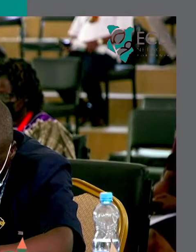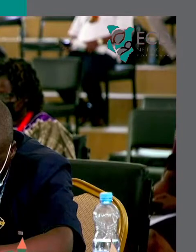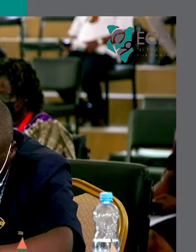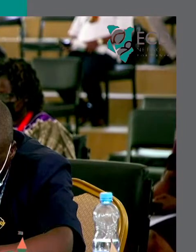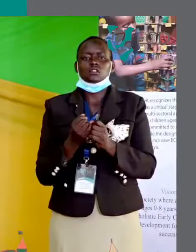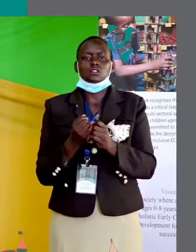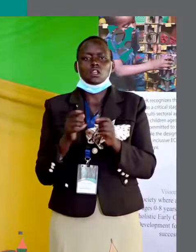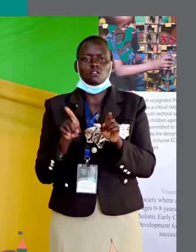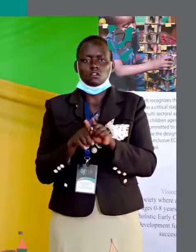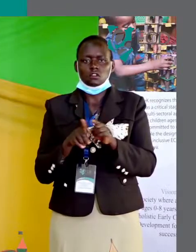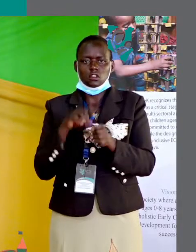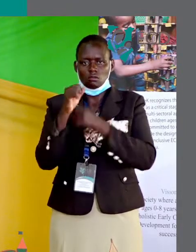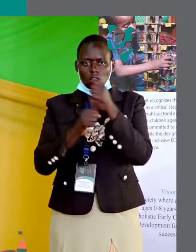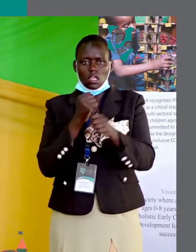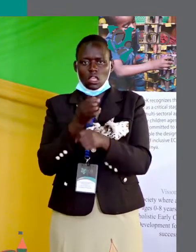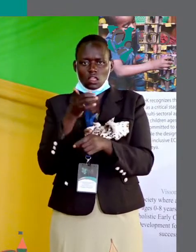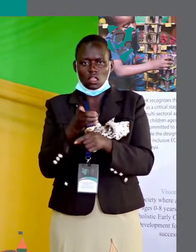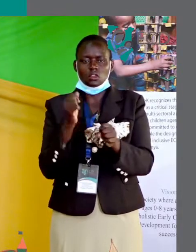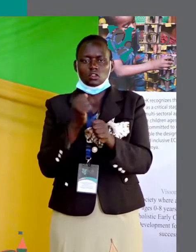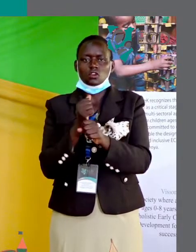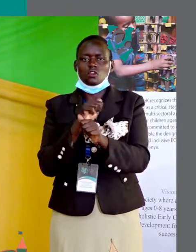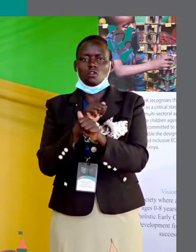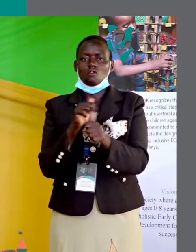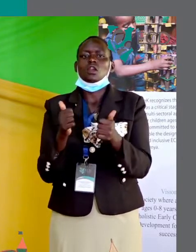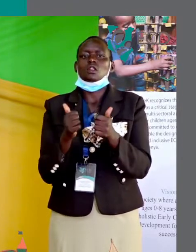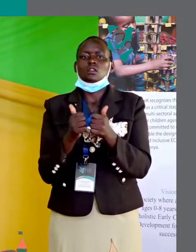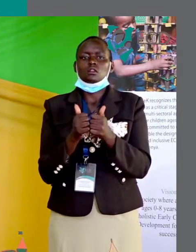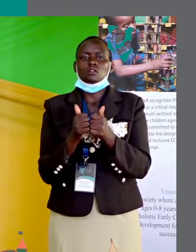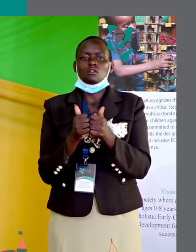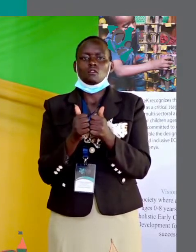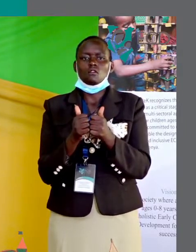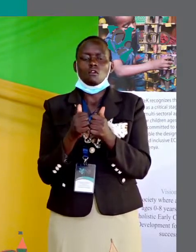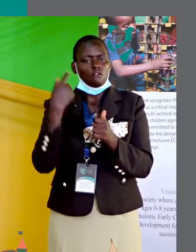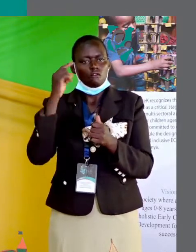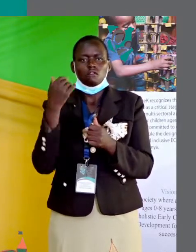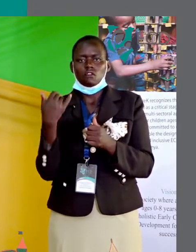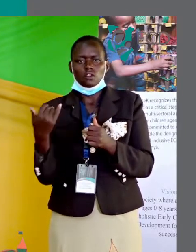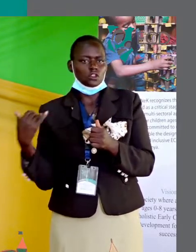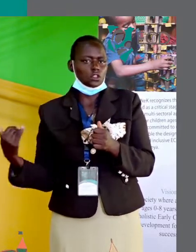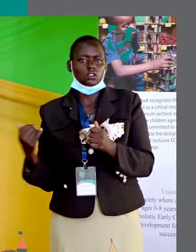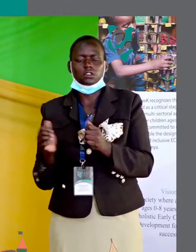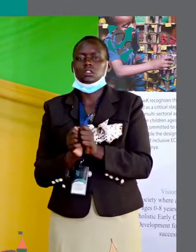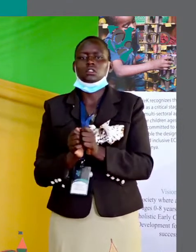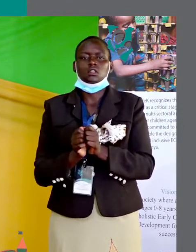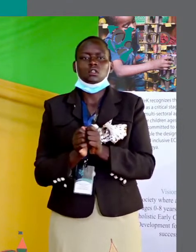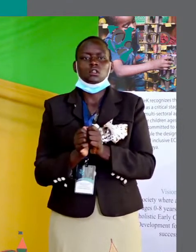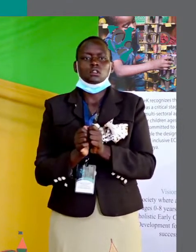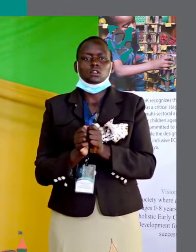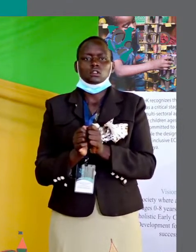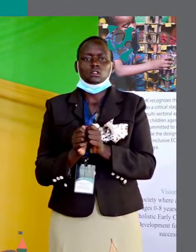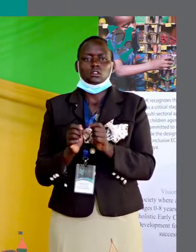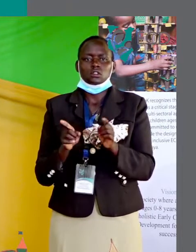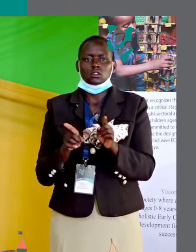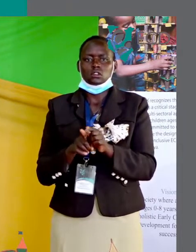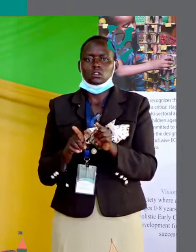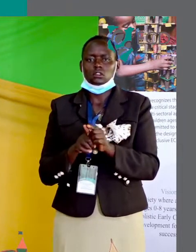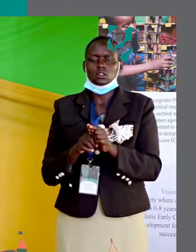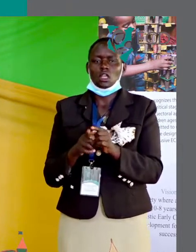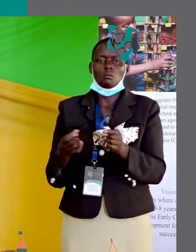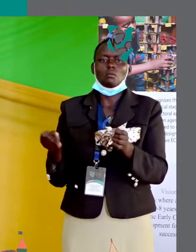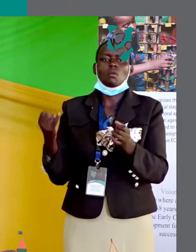Even this year we did deworming for our ECD children, and we have also done vitamin A